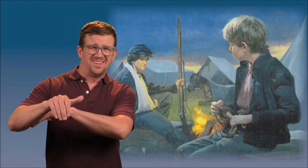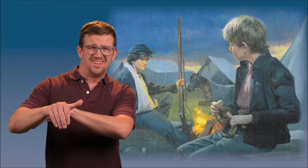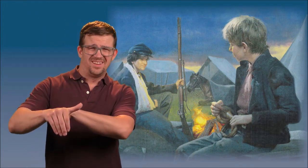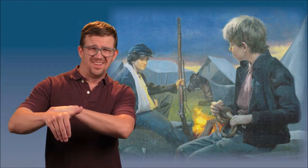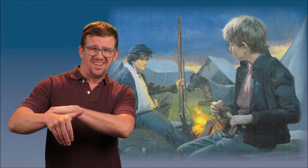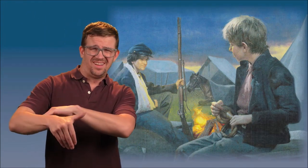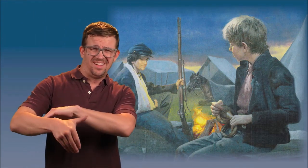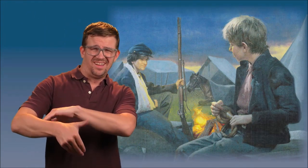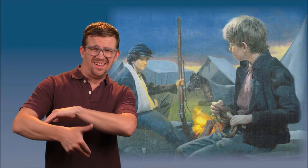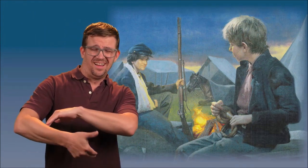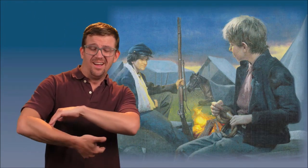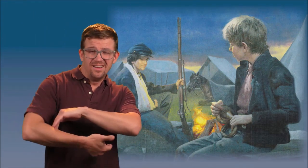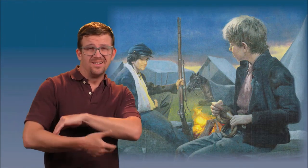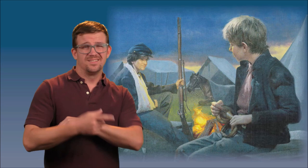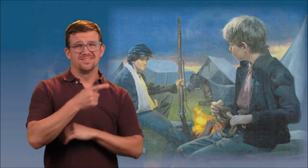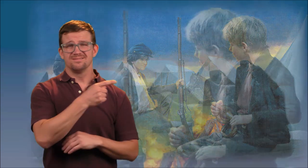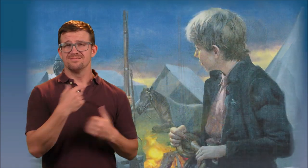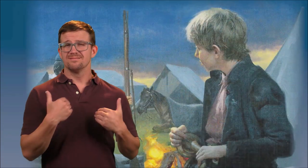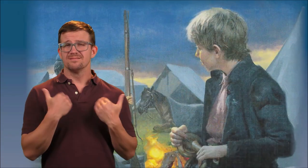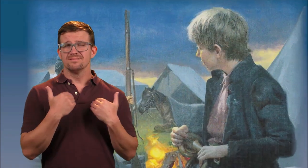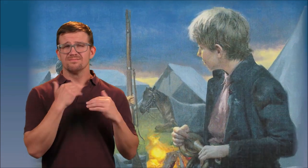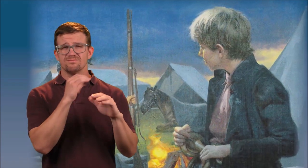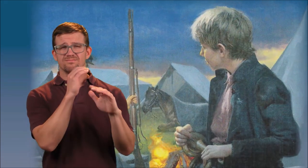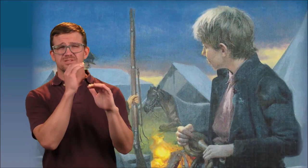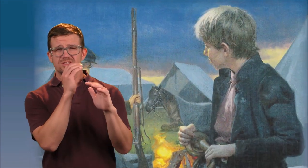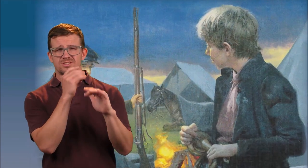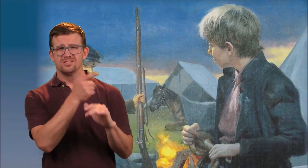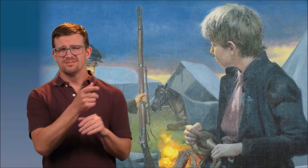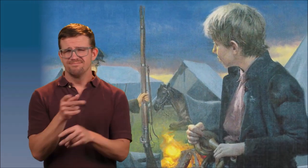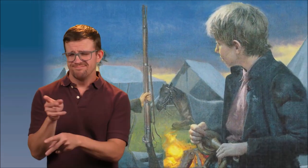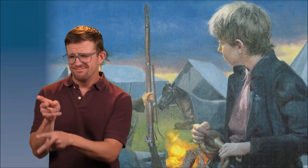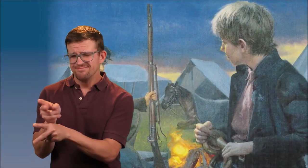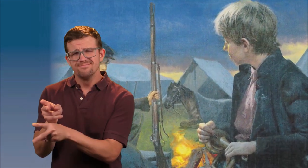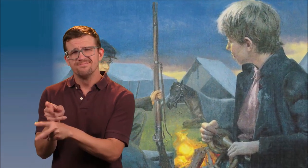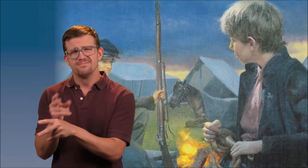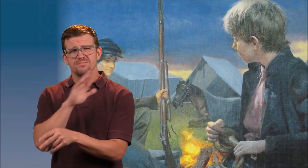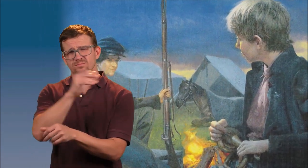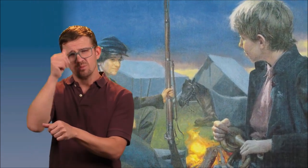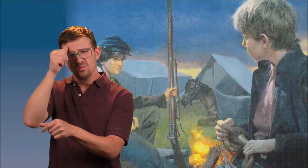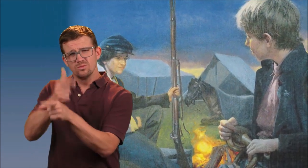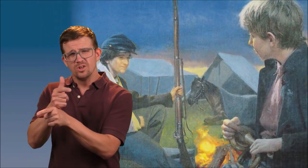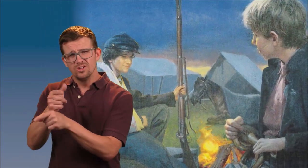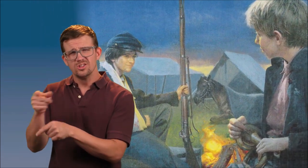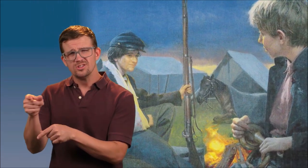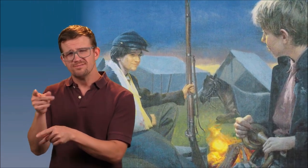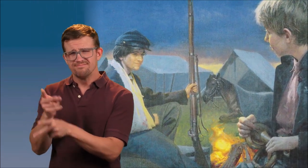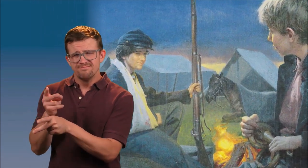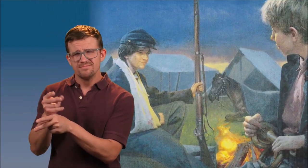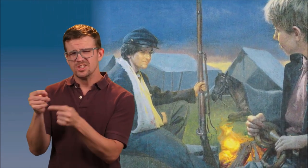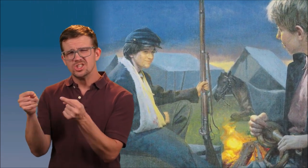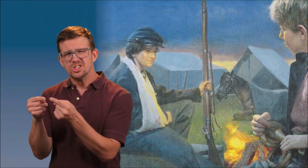All through that long night, the young bugler tenderly cared for his wounded